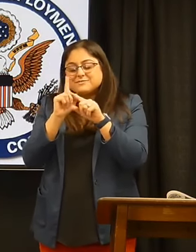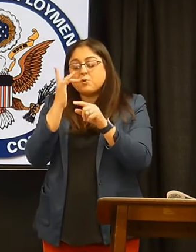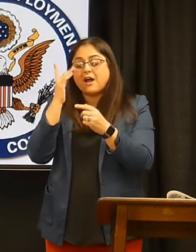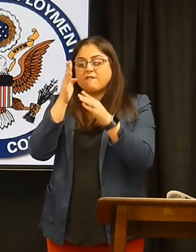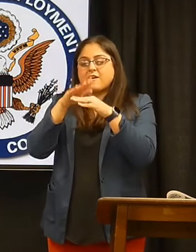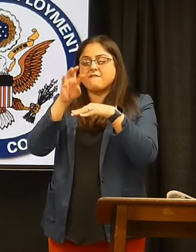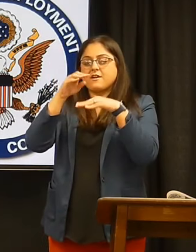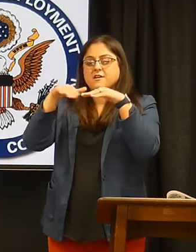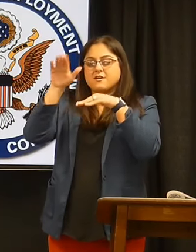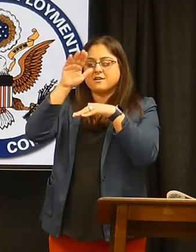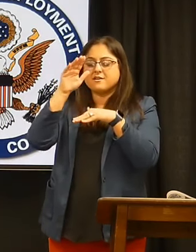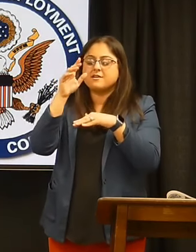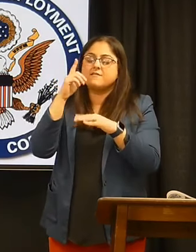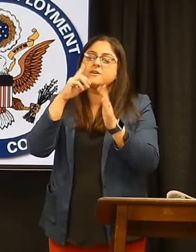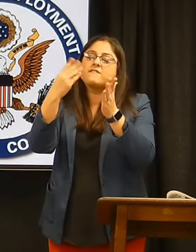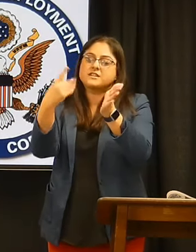age 40?